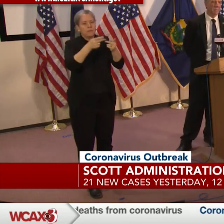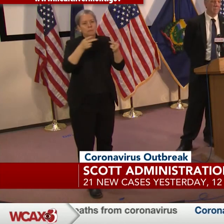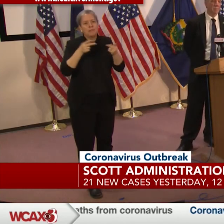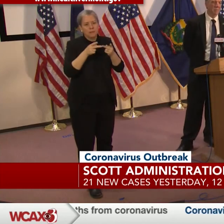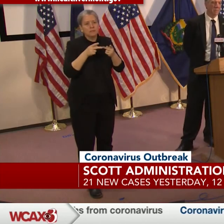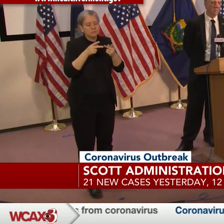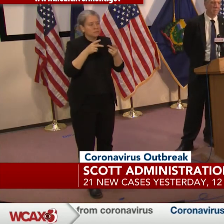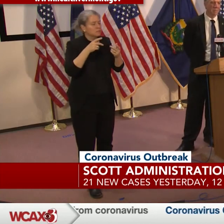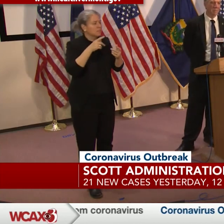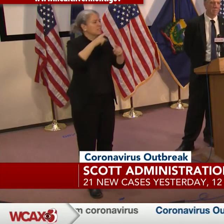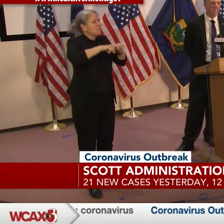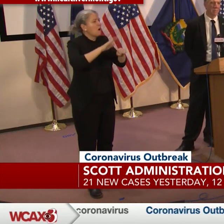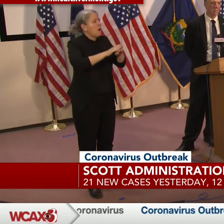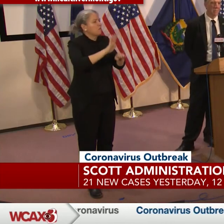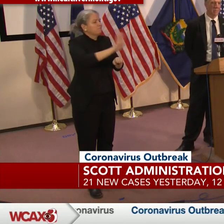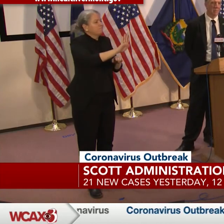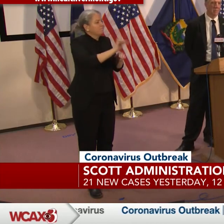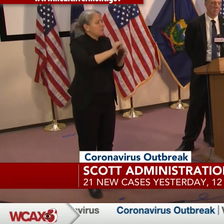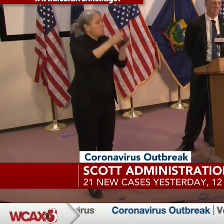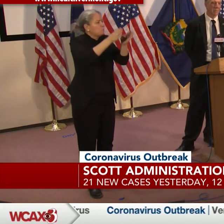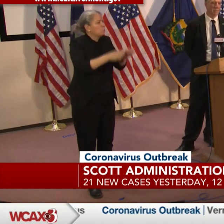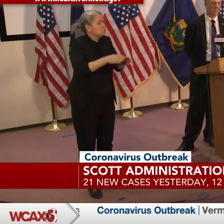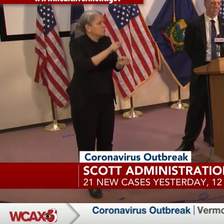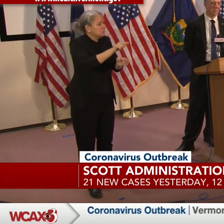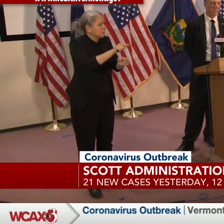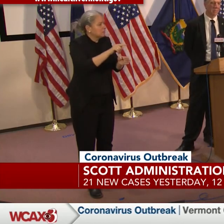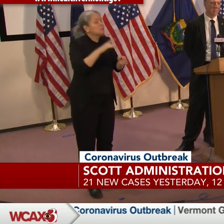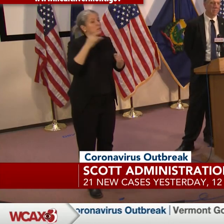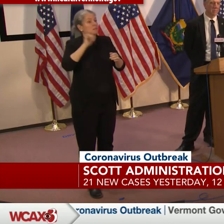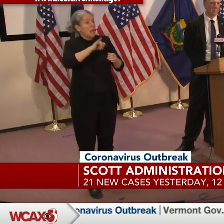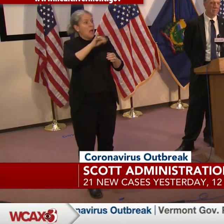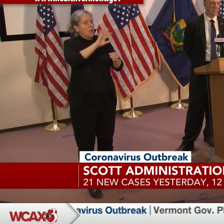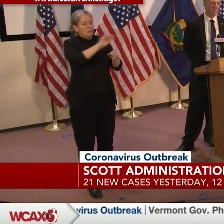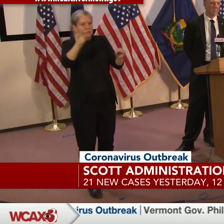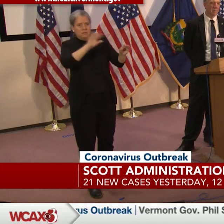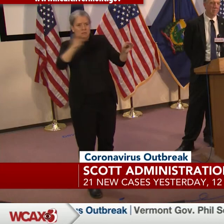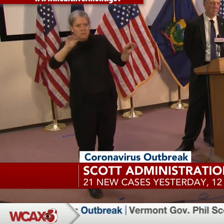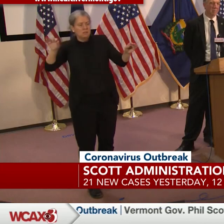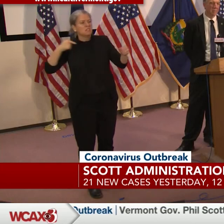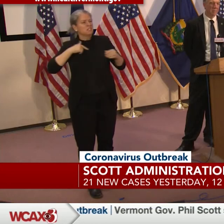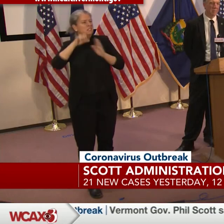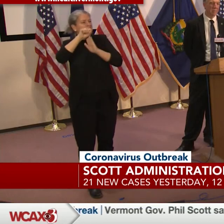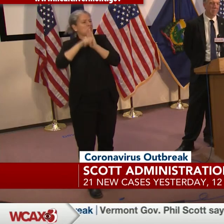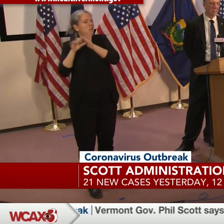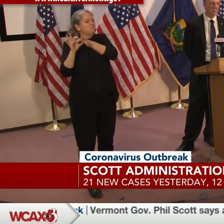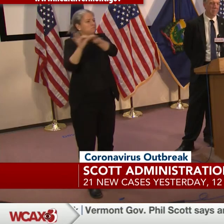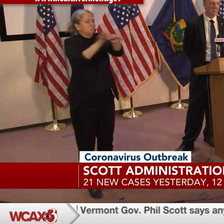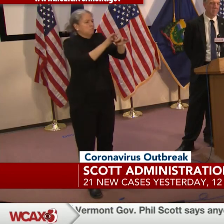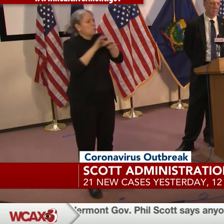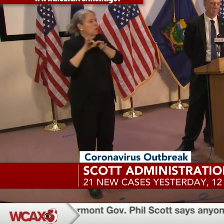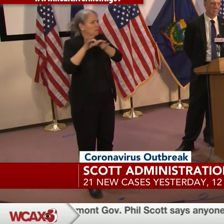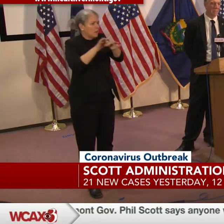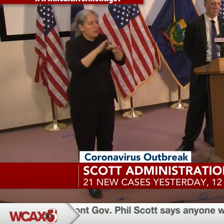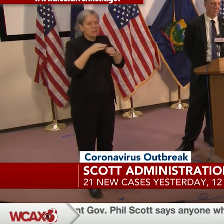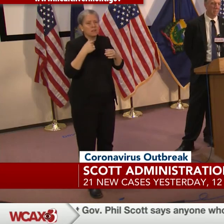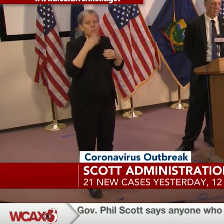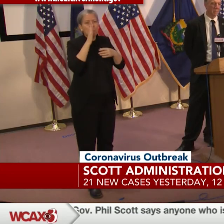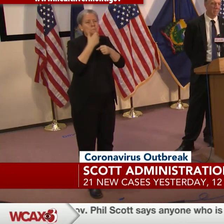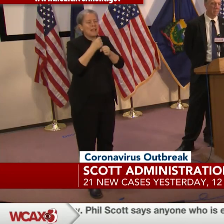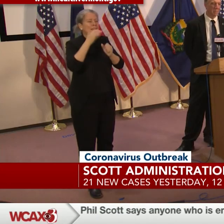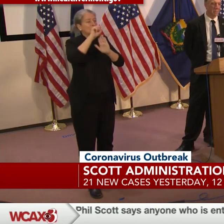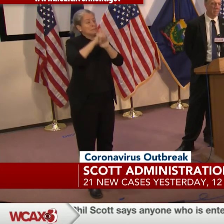the state would bring its resources in what I would call a state medical